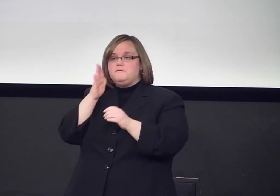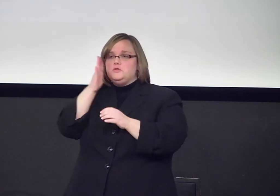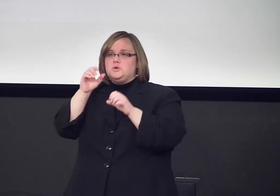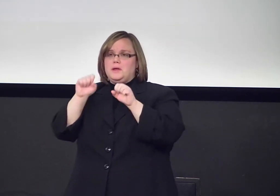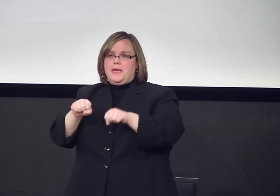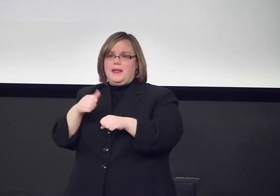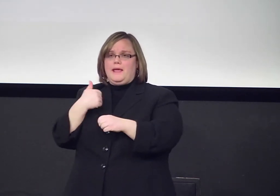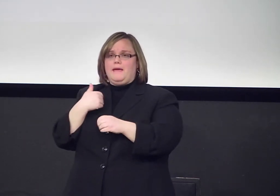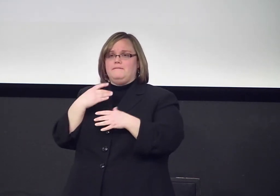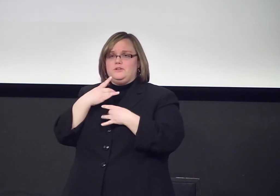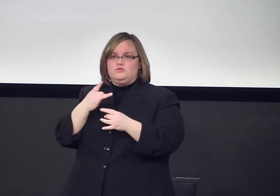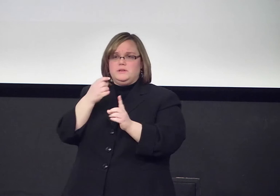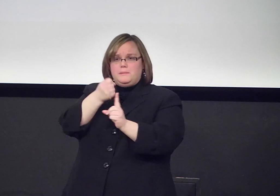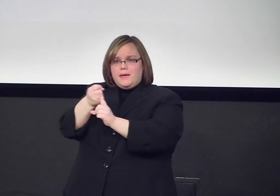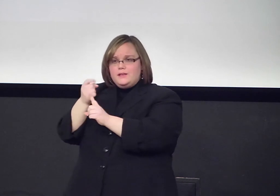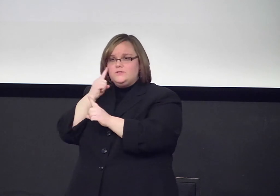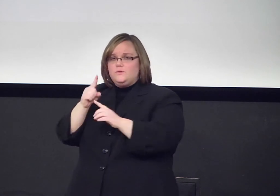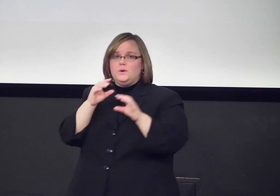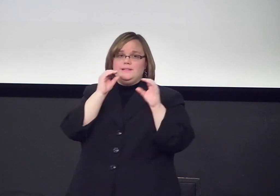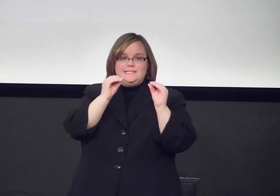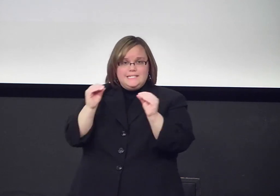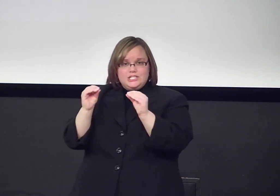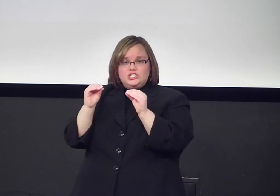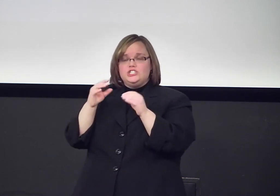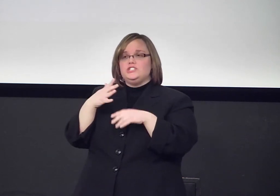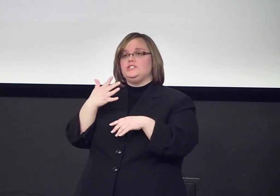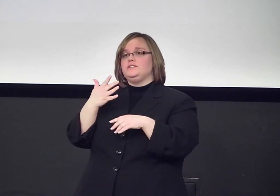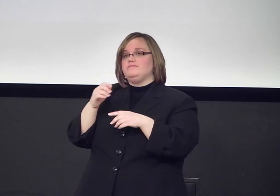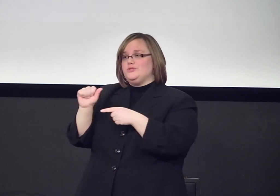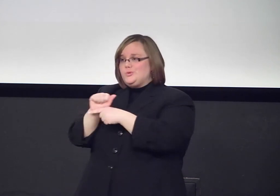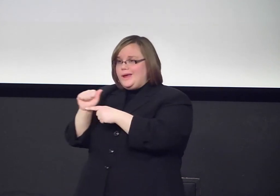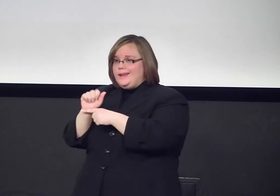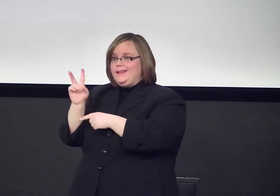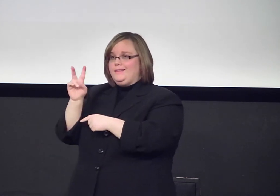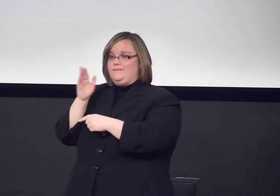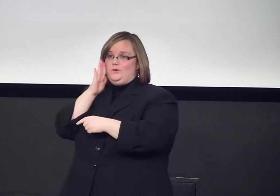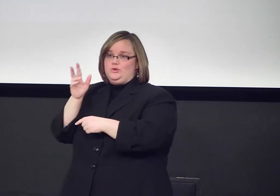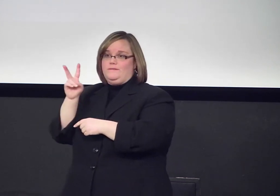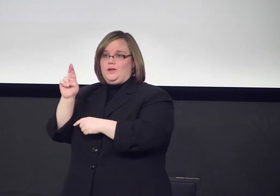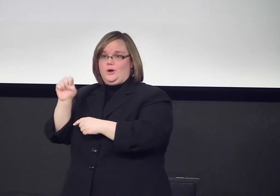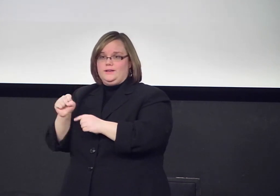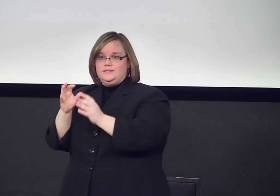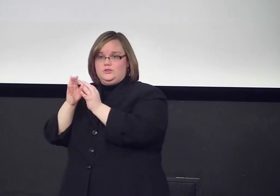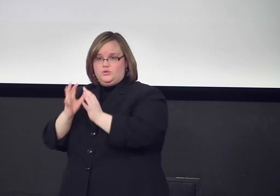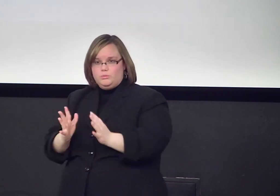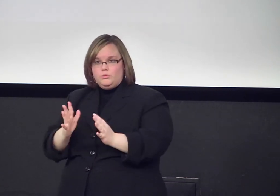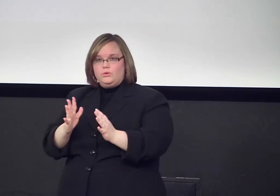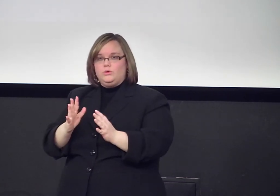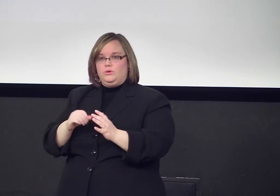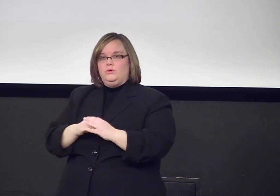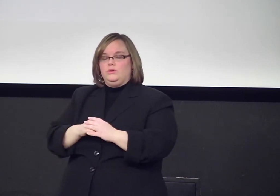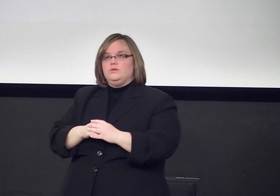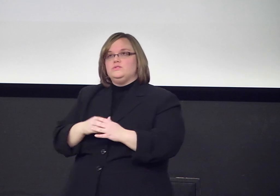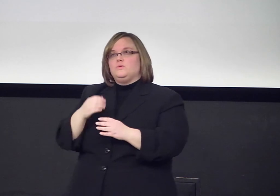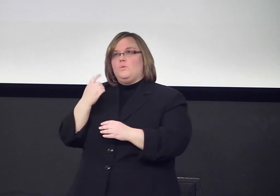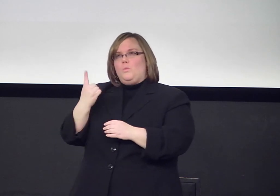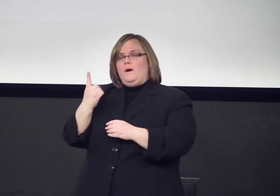that this could have some very interesting implications for training future VRS